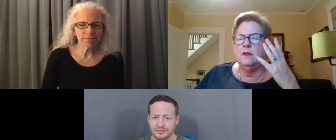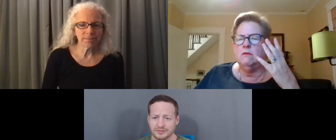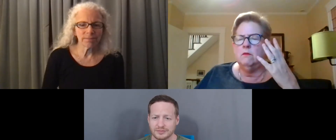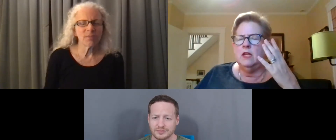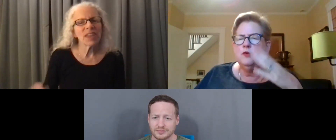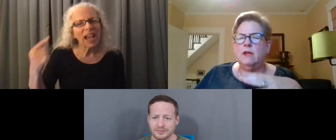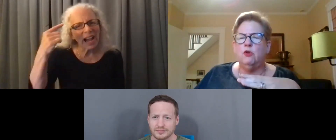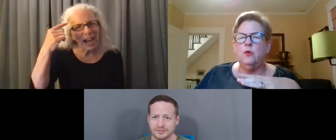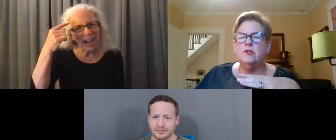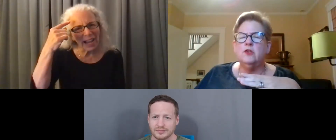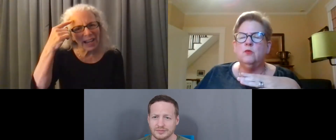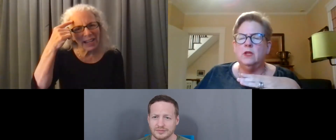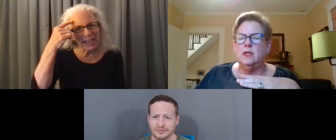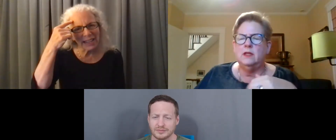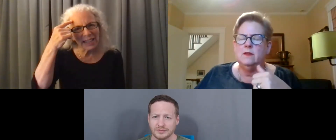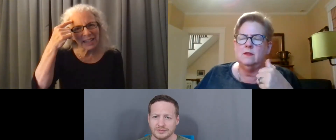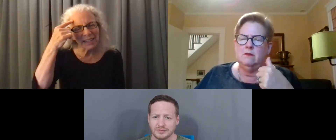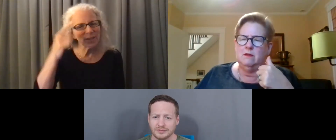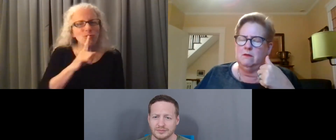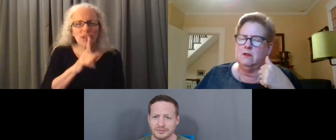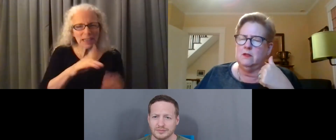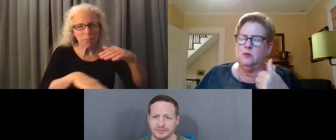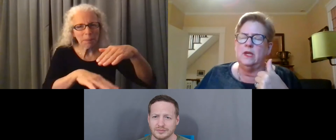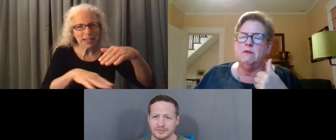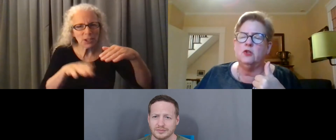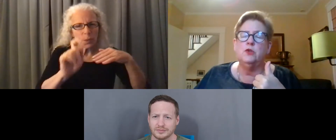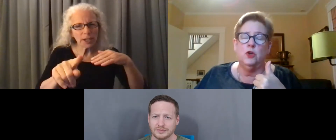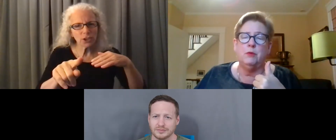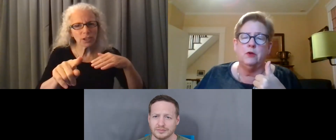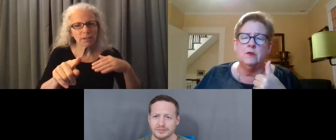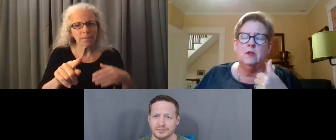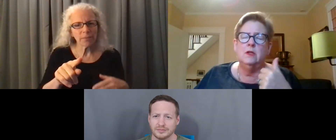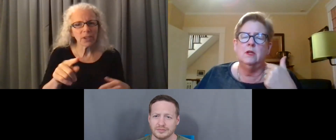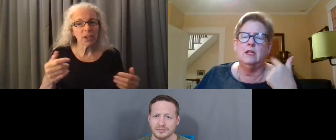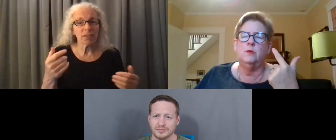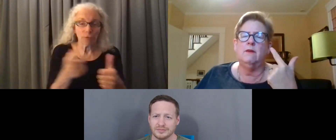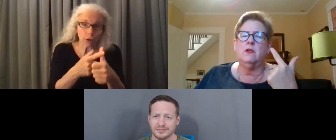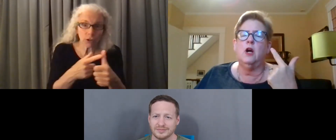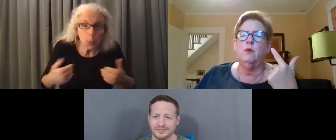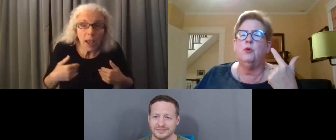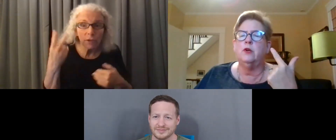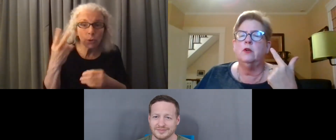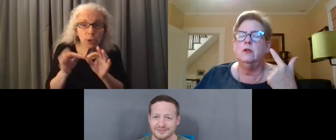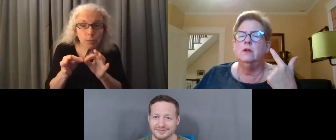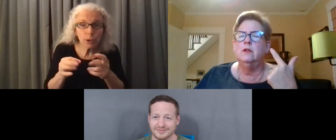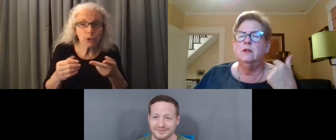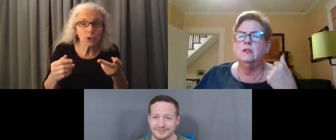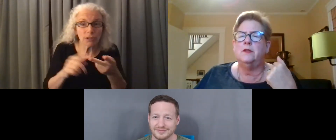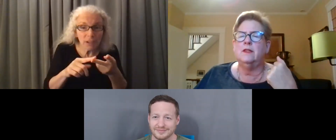the entry-level question really is, do we have the 2 interpreters and do we have the CART reporter? So I think that's